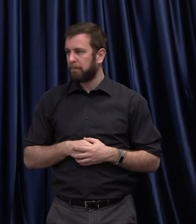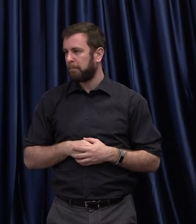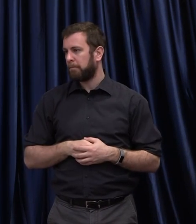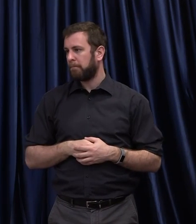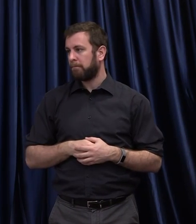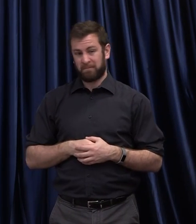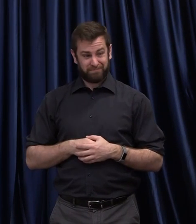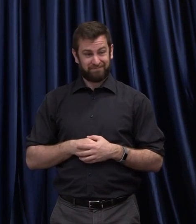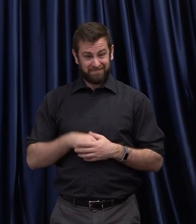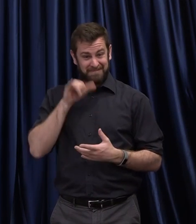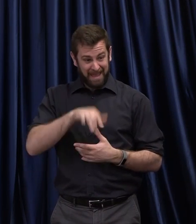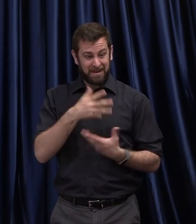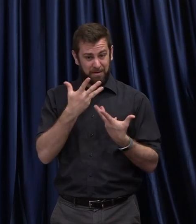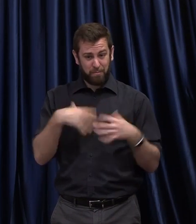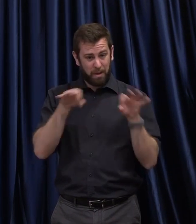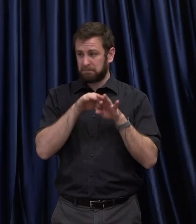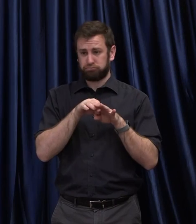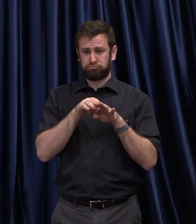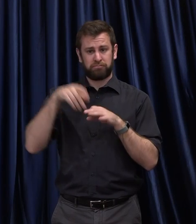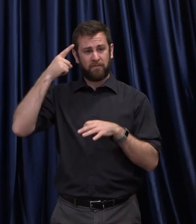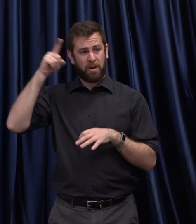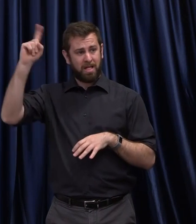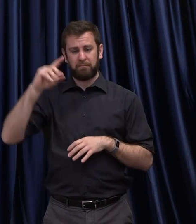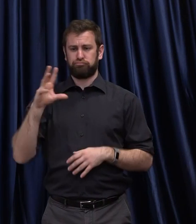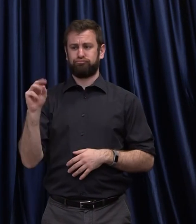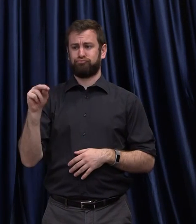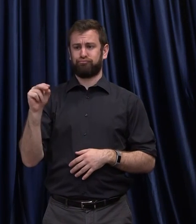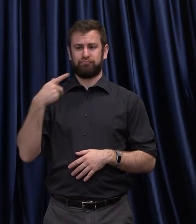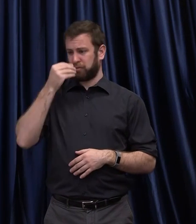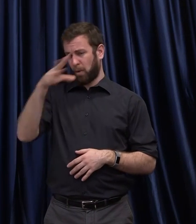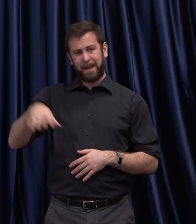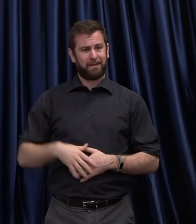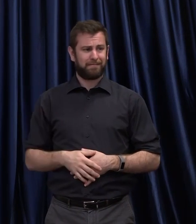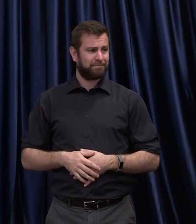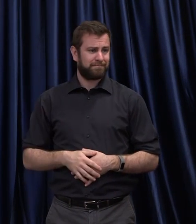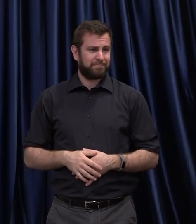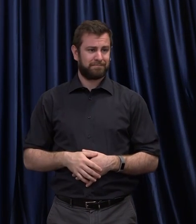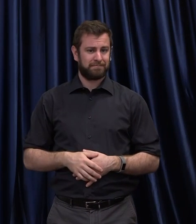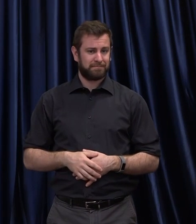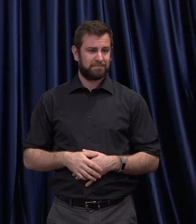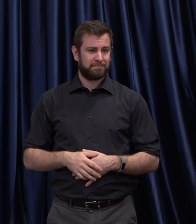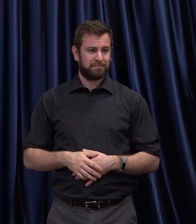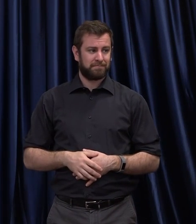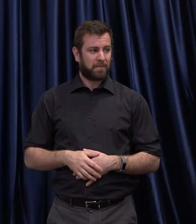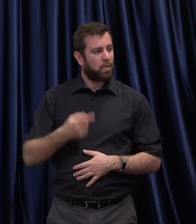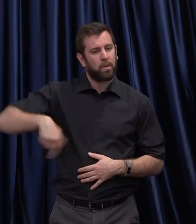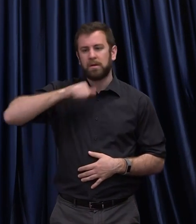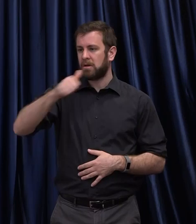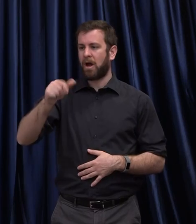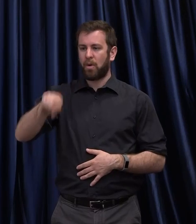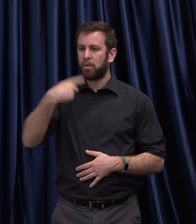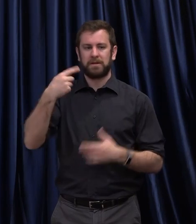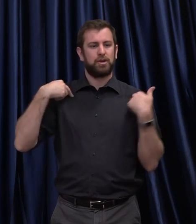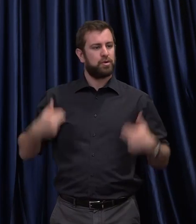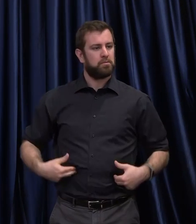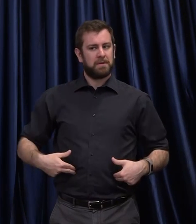of this means nothing to Allah subhanahu wa ta'ala. We are not just